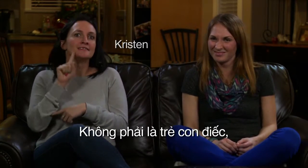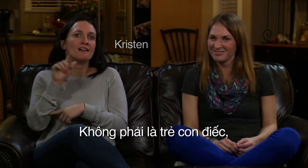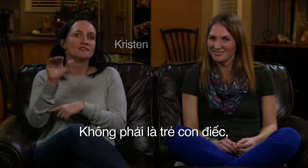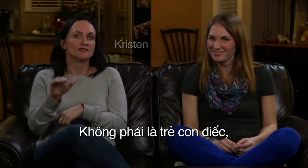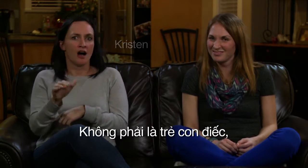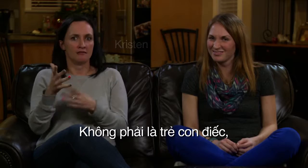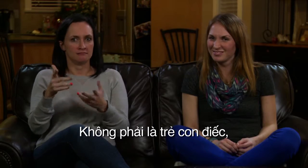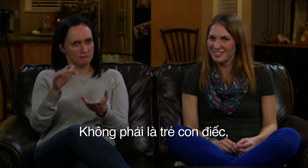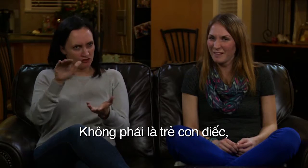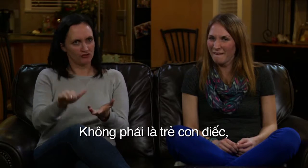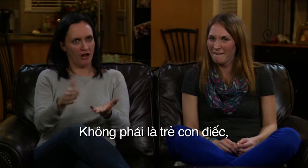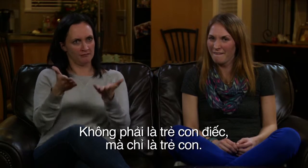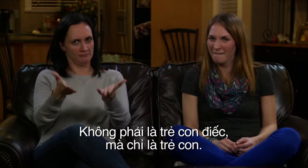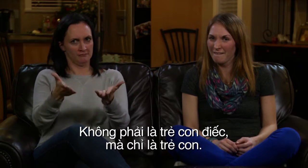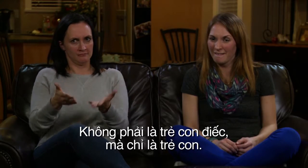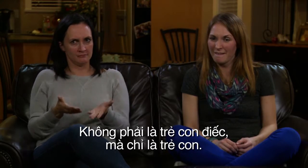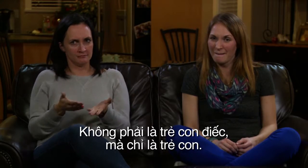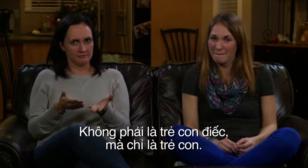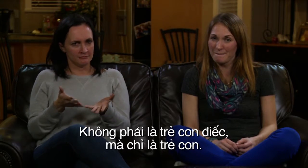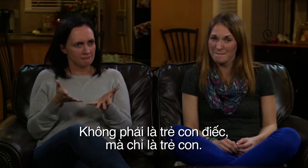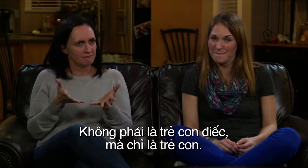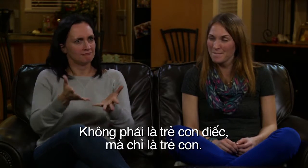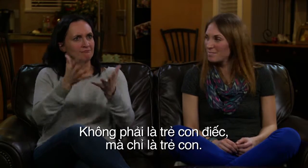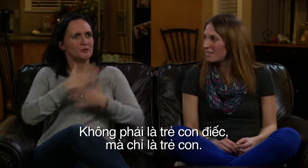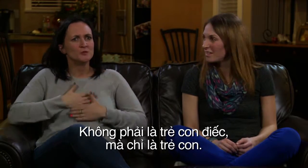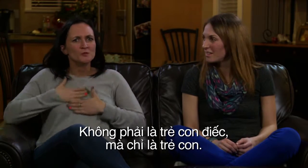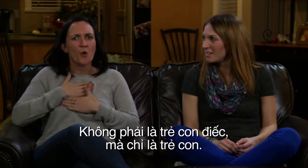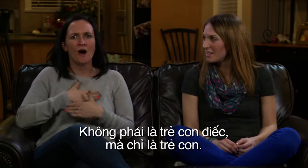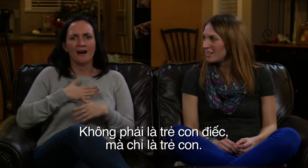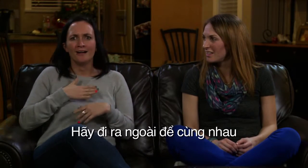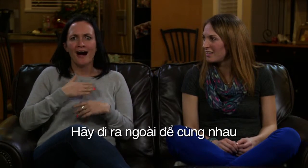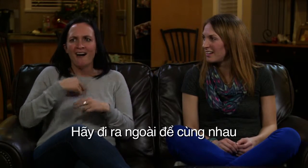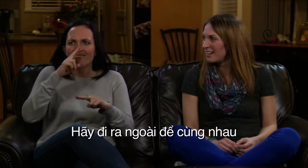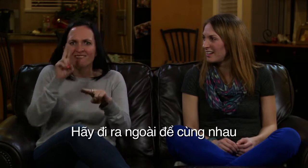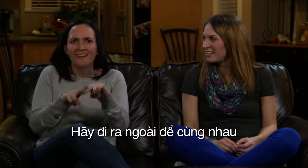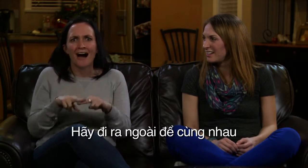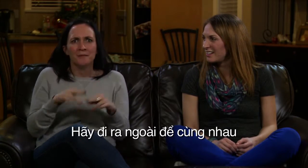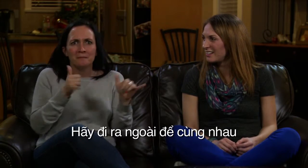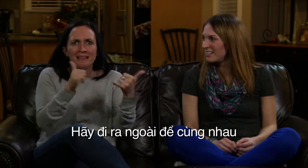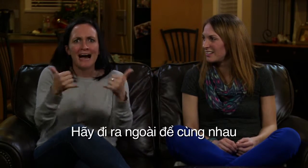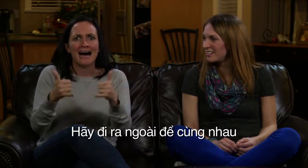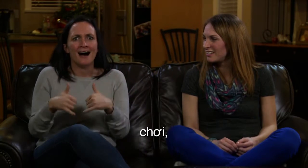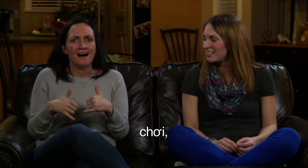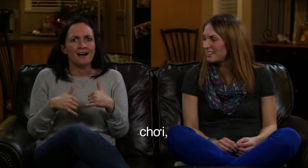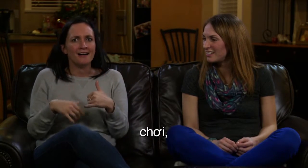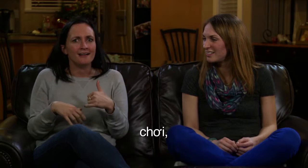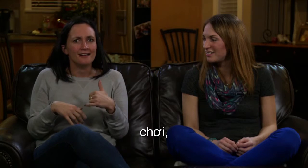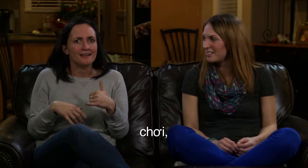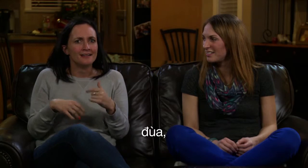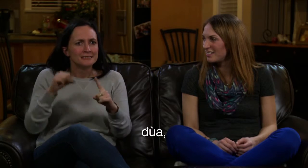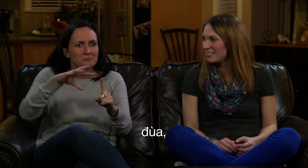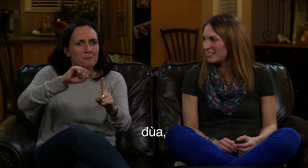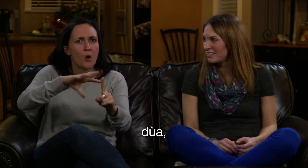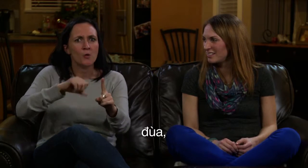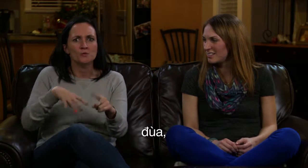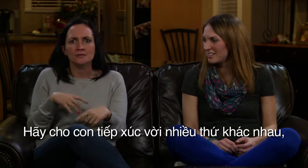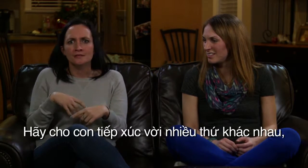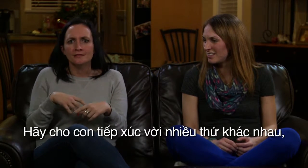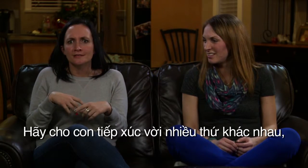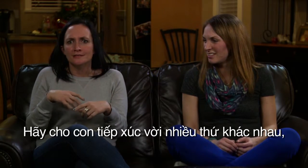Not that they're a deaf child, but that they're just a child. Go out and enjoy each other. Have fun. Play. Expose your child to